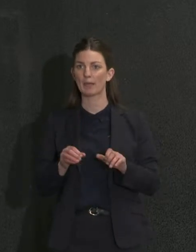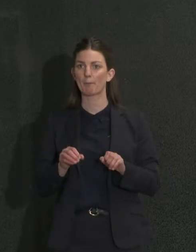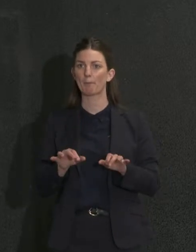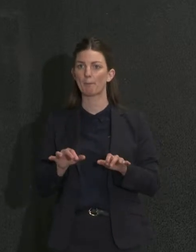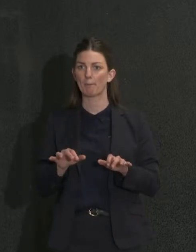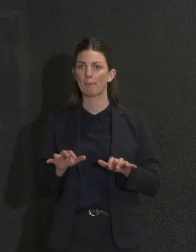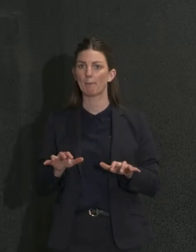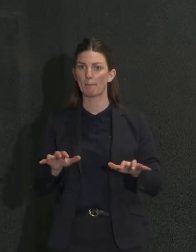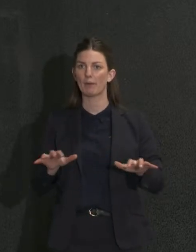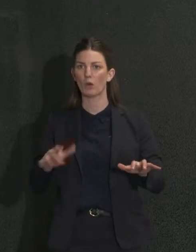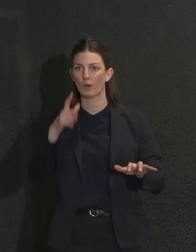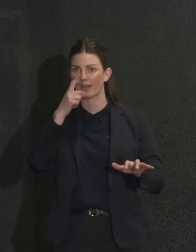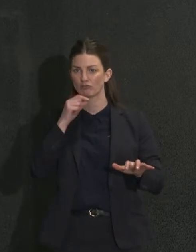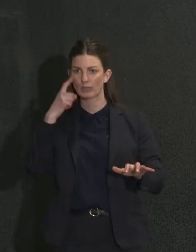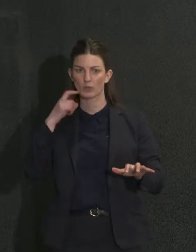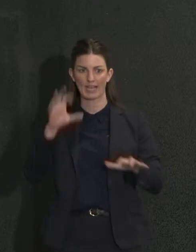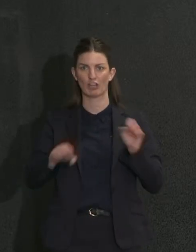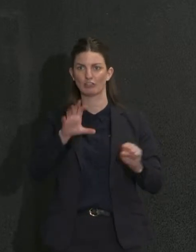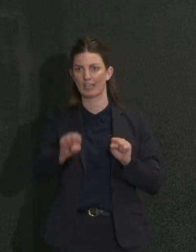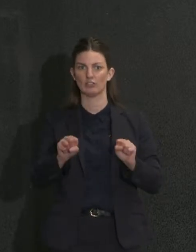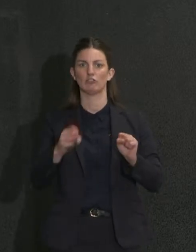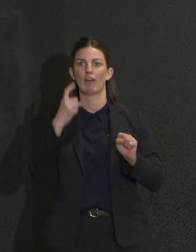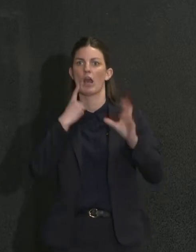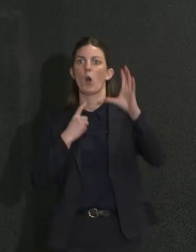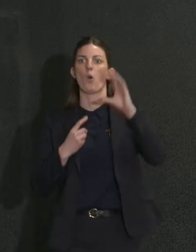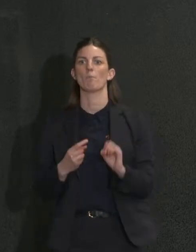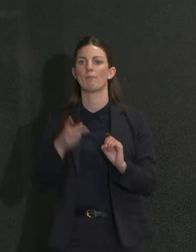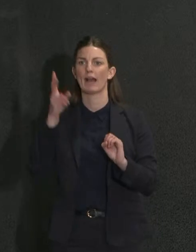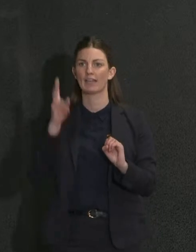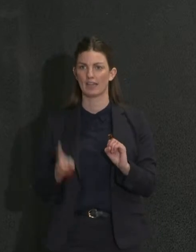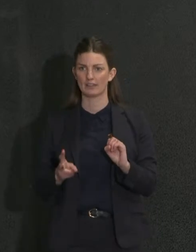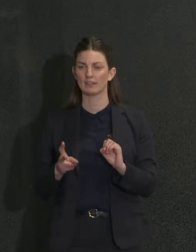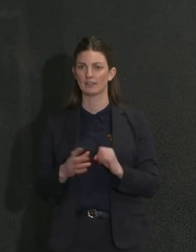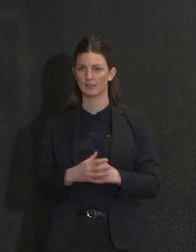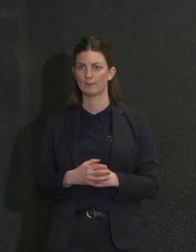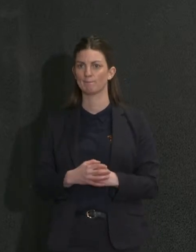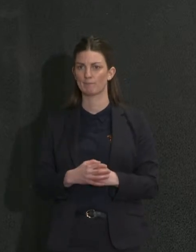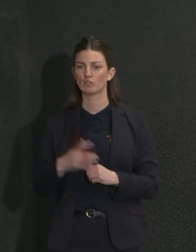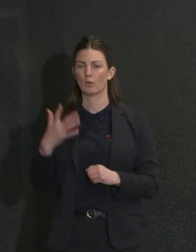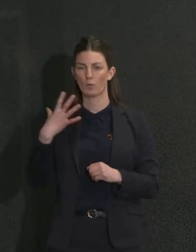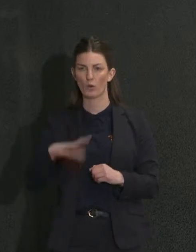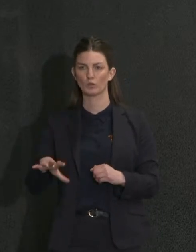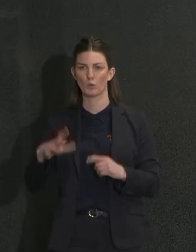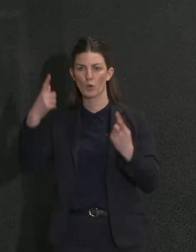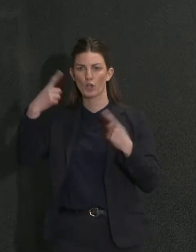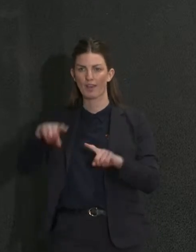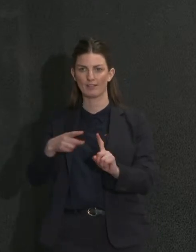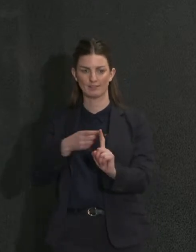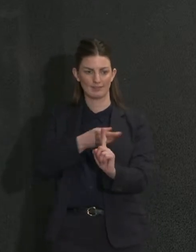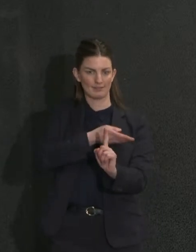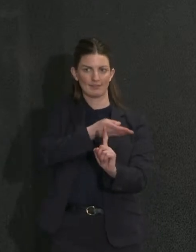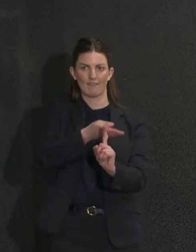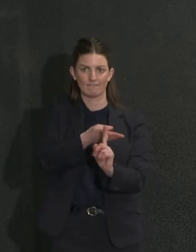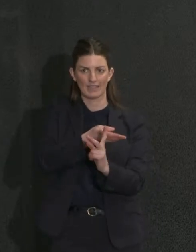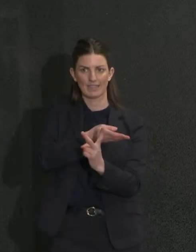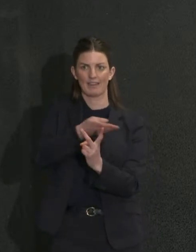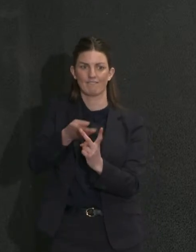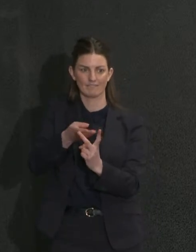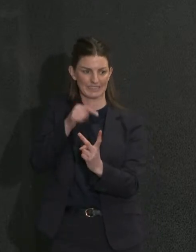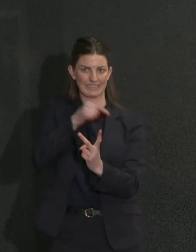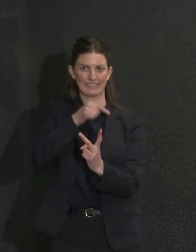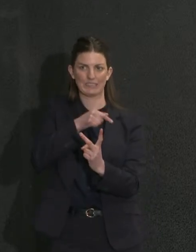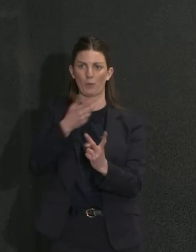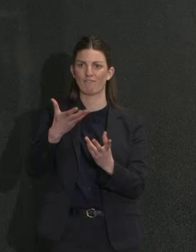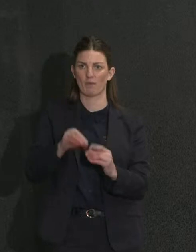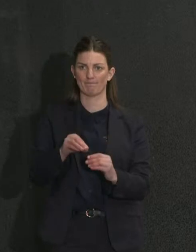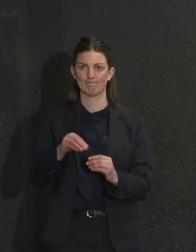that puzzle and find where these cases have come from. What about the western suburbs? Are you going